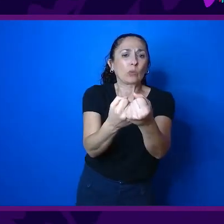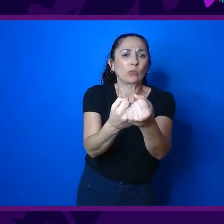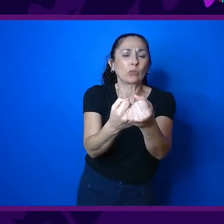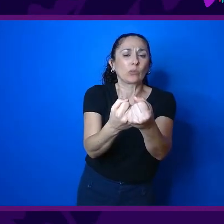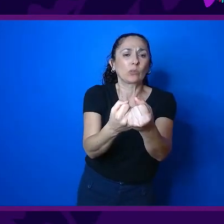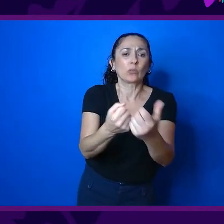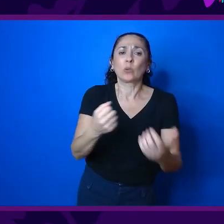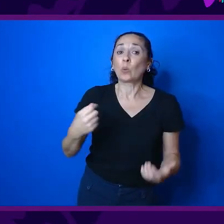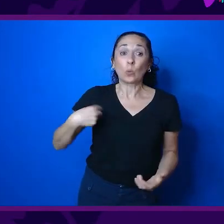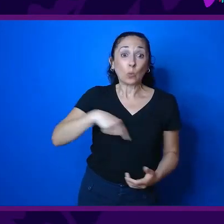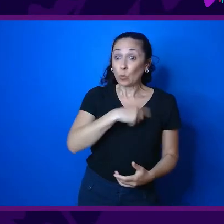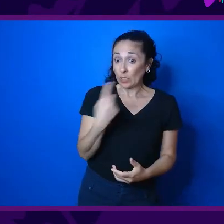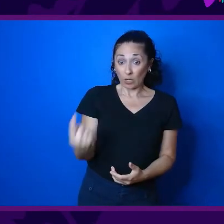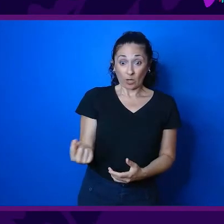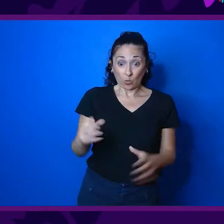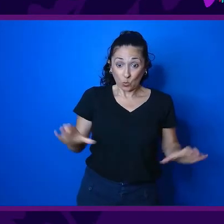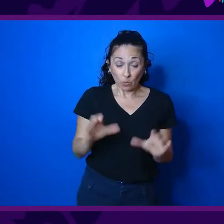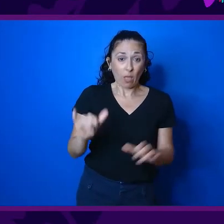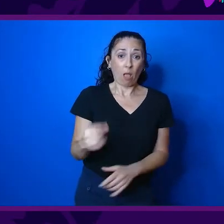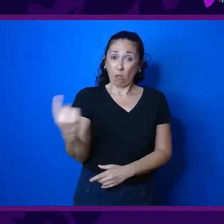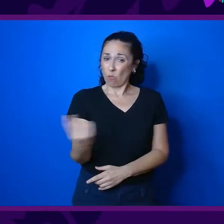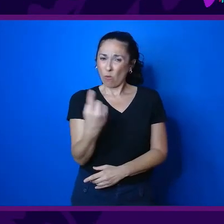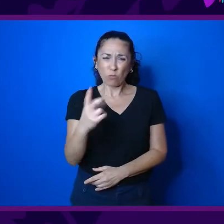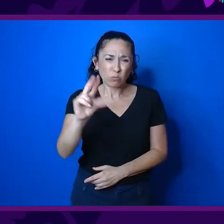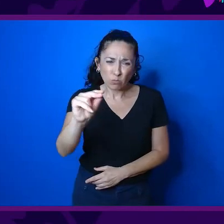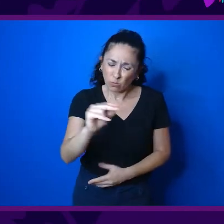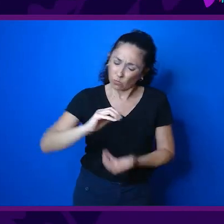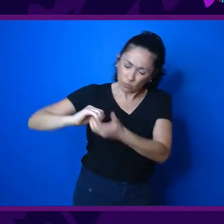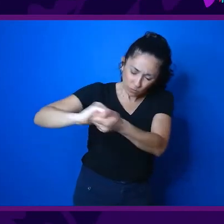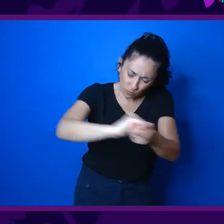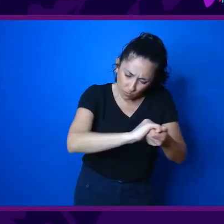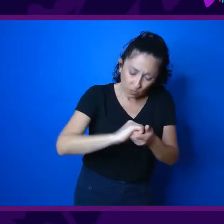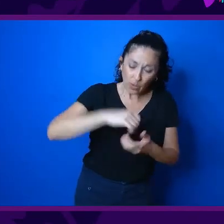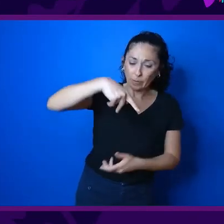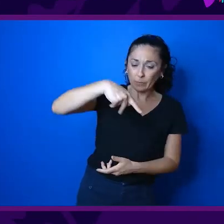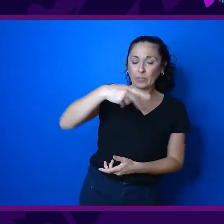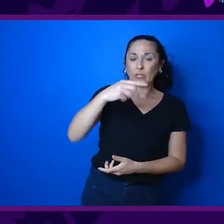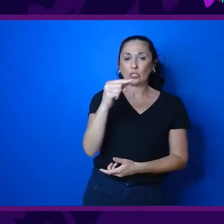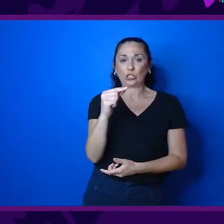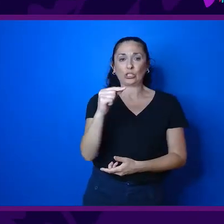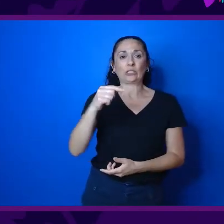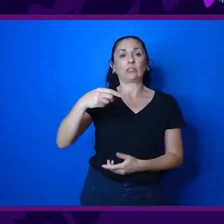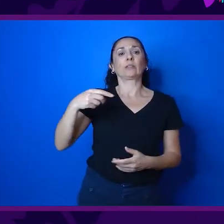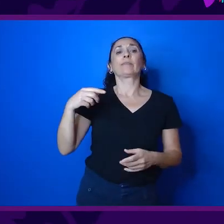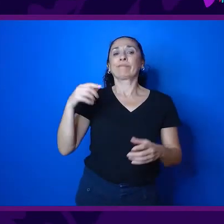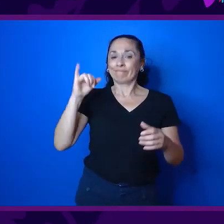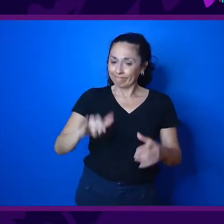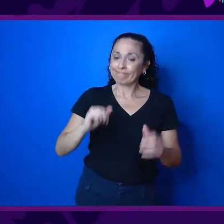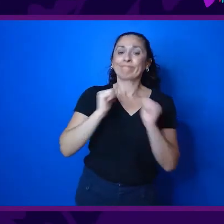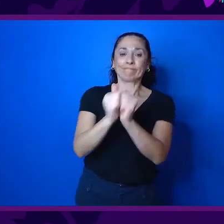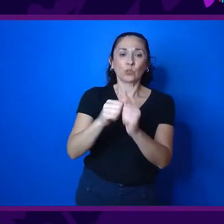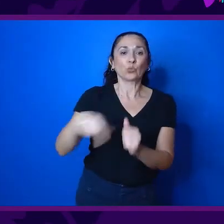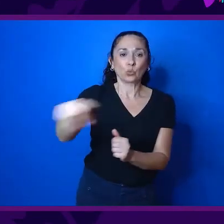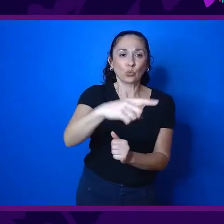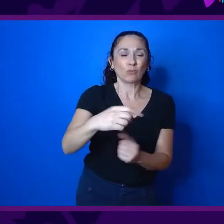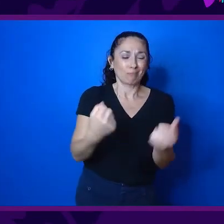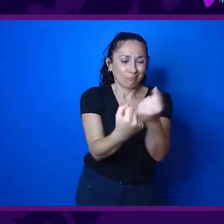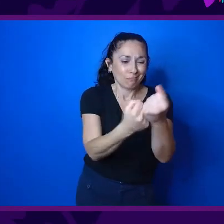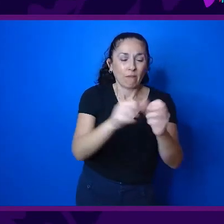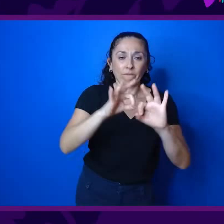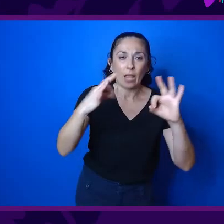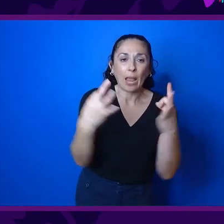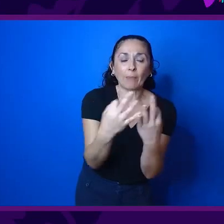solos, lo ganamos juntos. P&G y Hispanic Star estamos contigo. ayudando a familias y a trabajadores